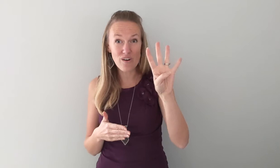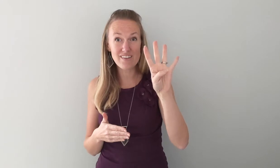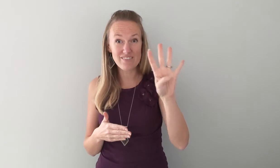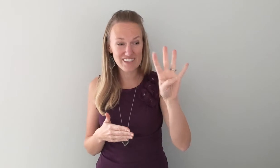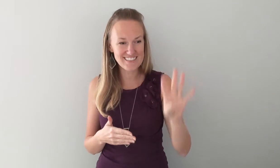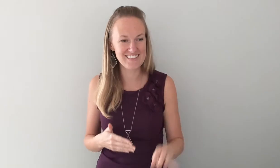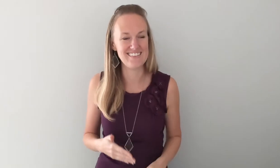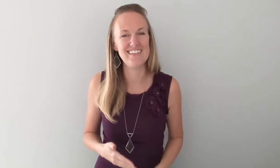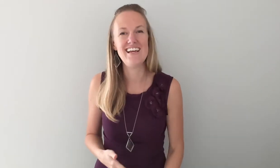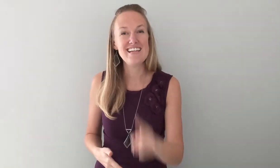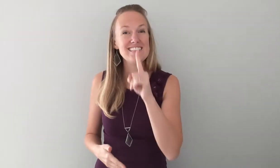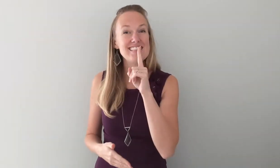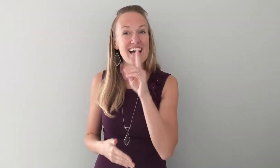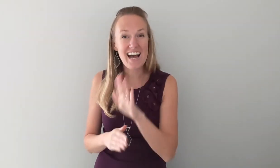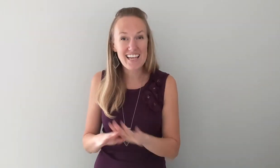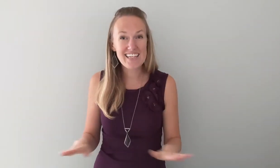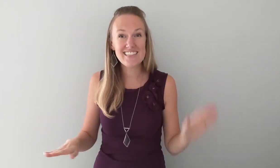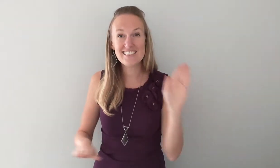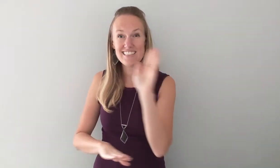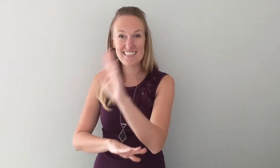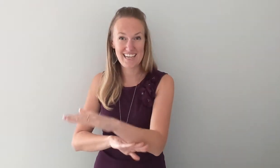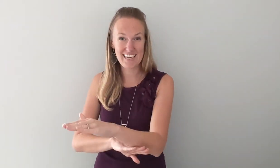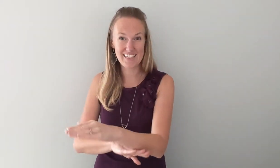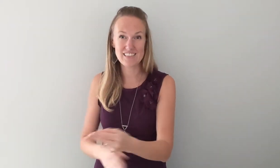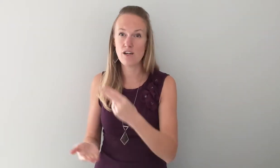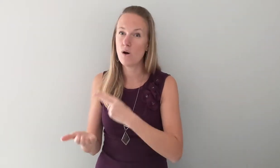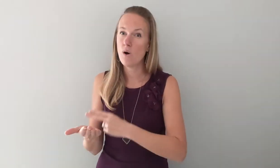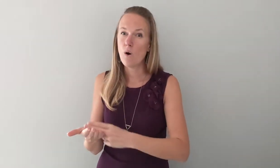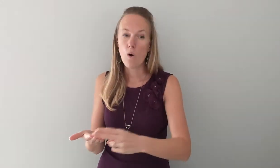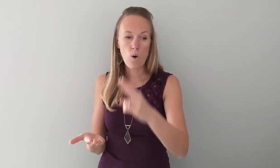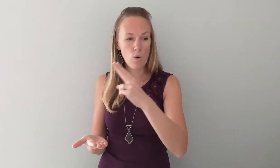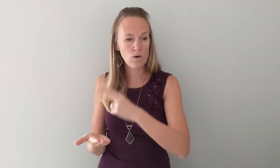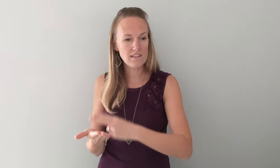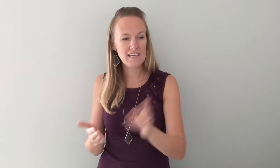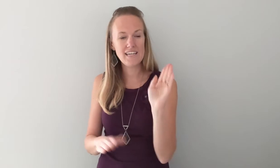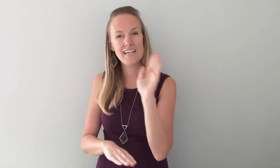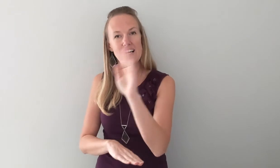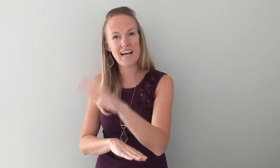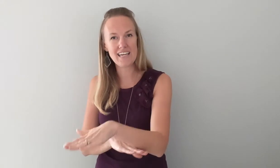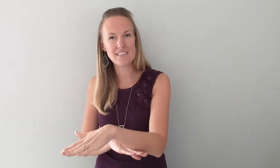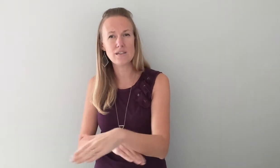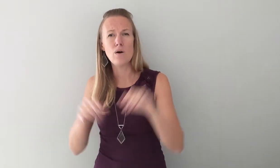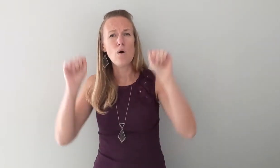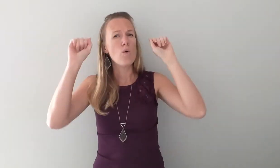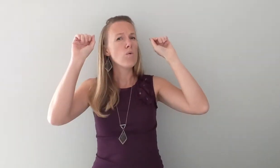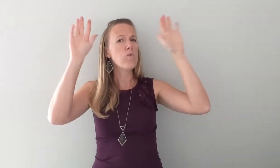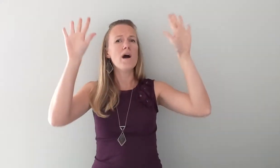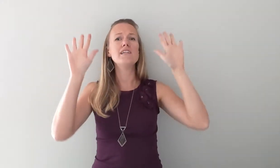4th verse. Silent night, holy night,